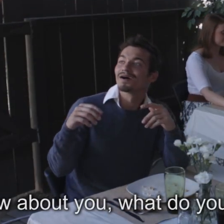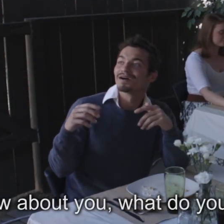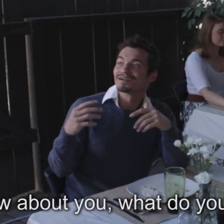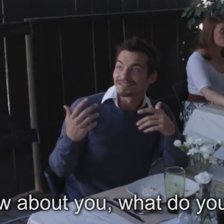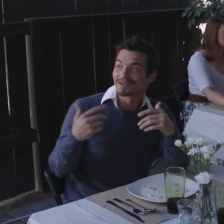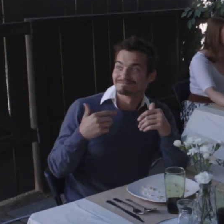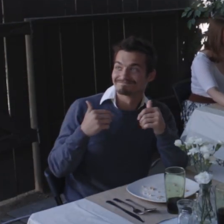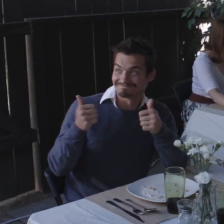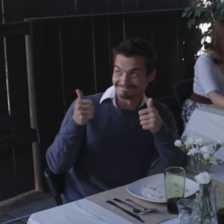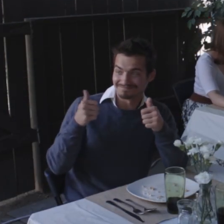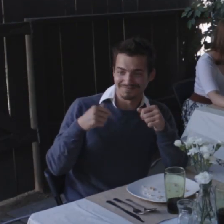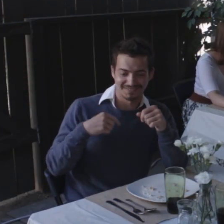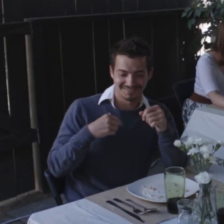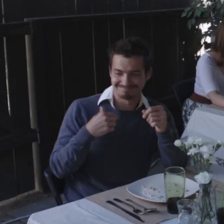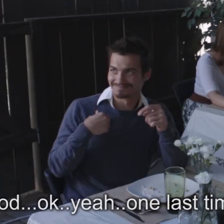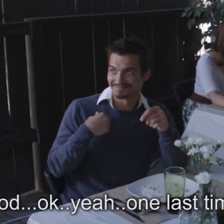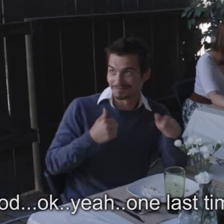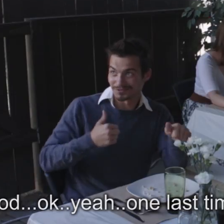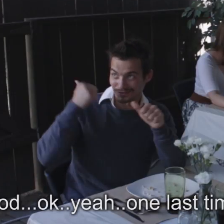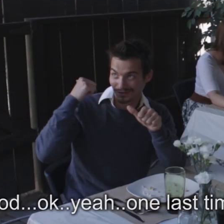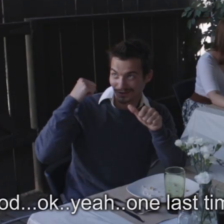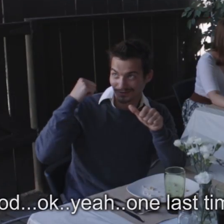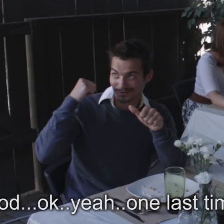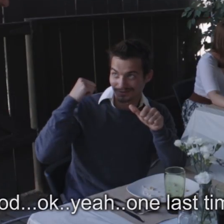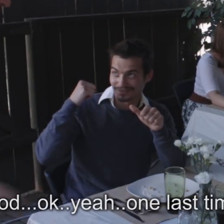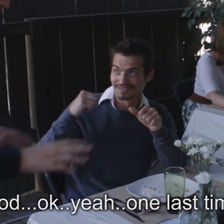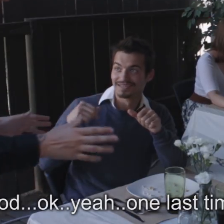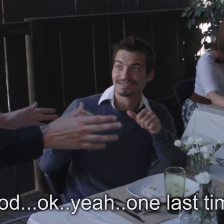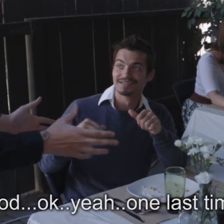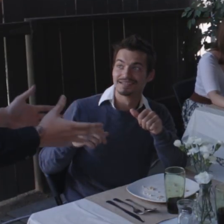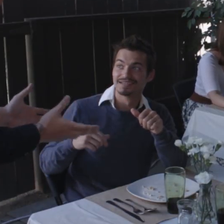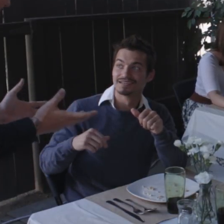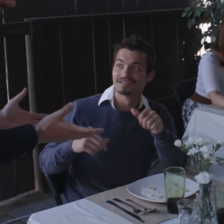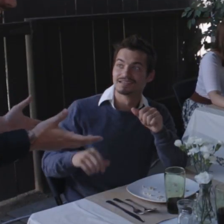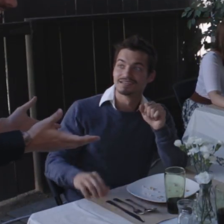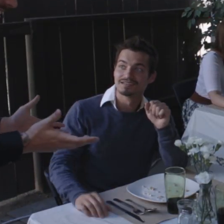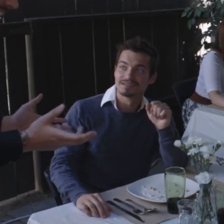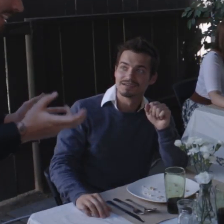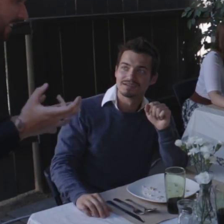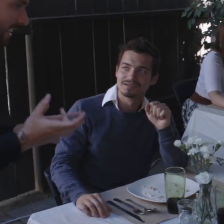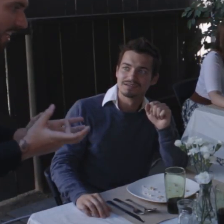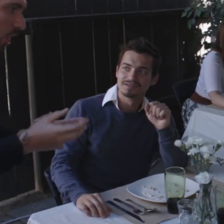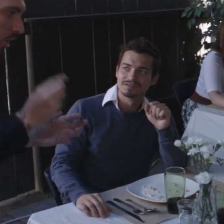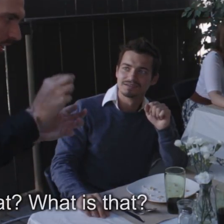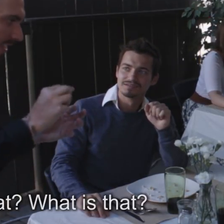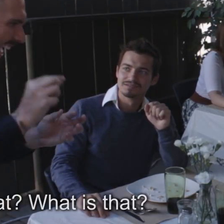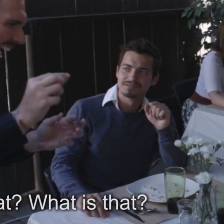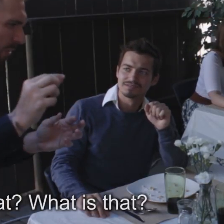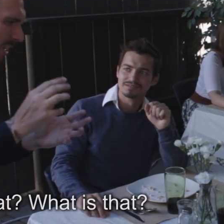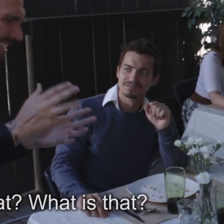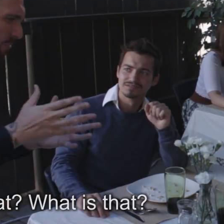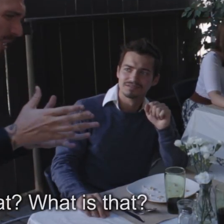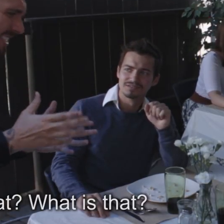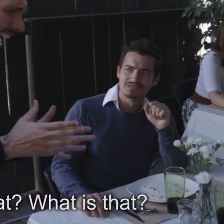do you need? No. Good? Okay. Yeah, one last time, just... You really should. That? What is that?